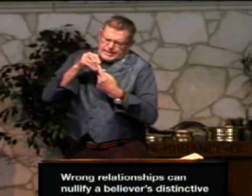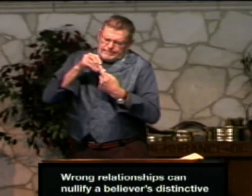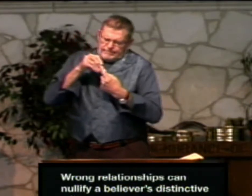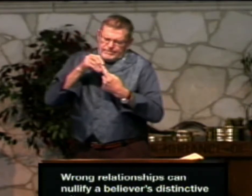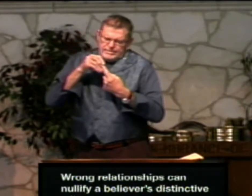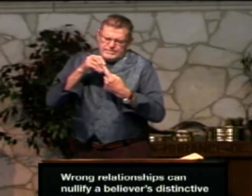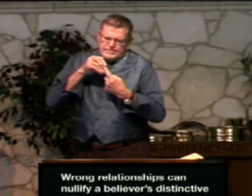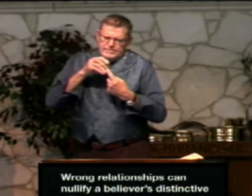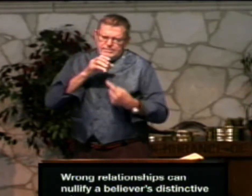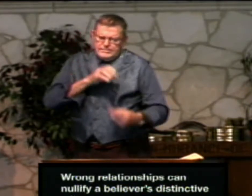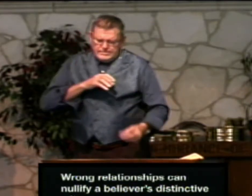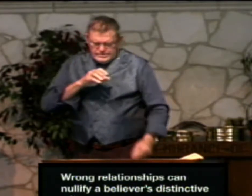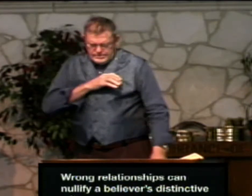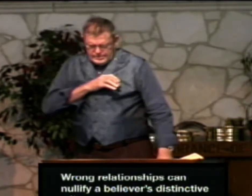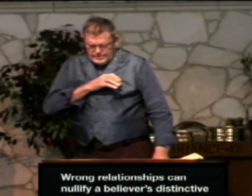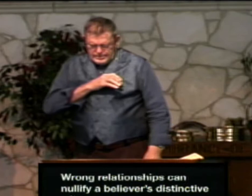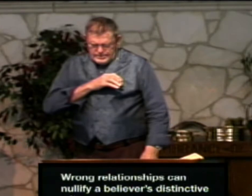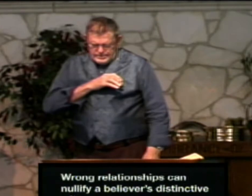Distinctive